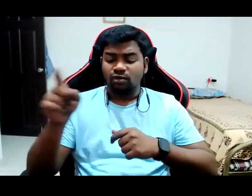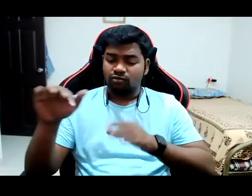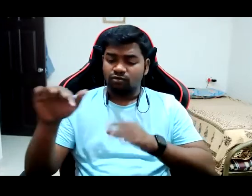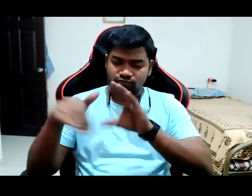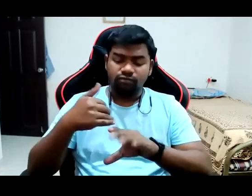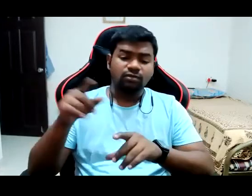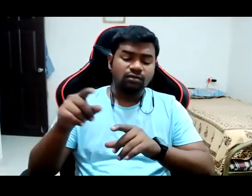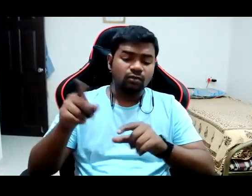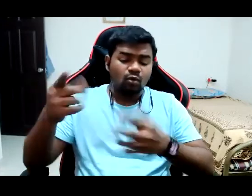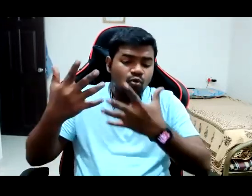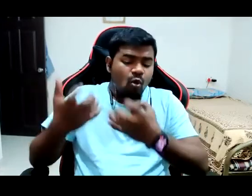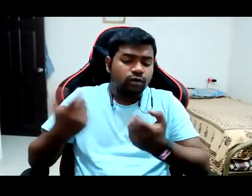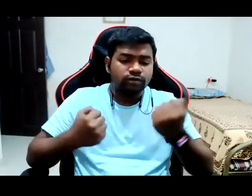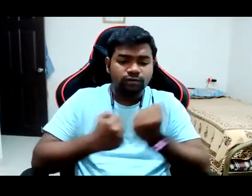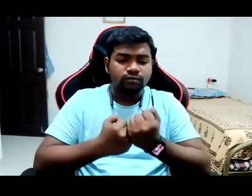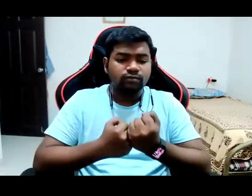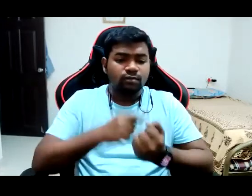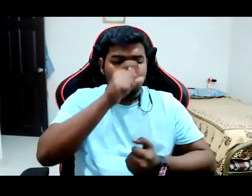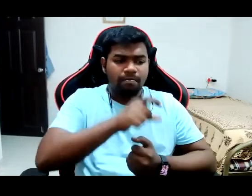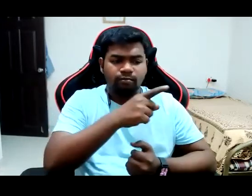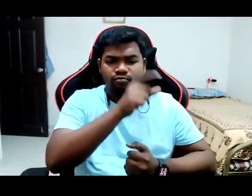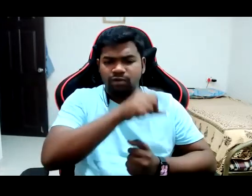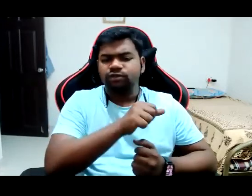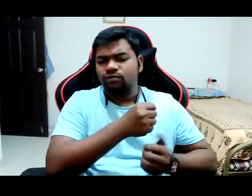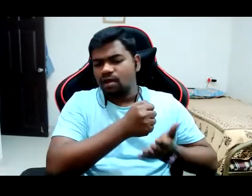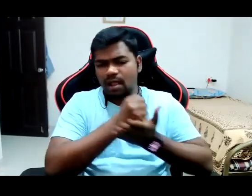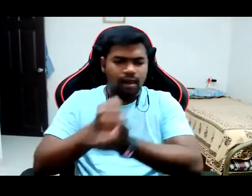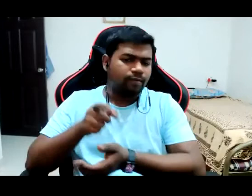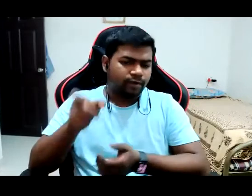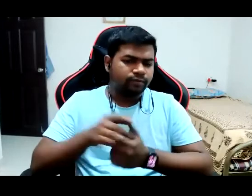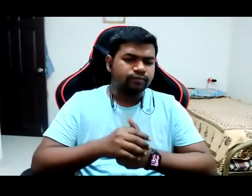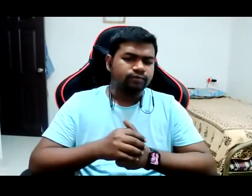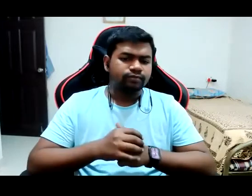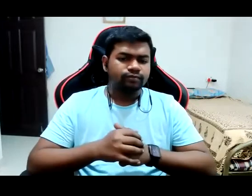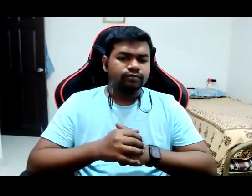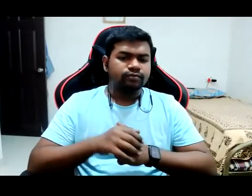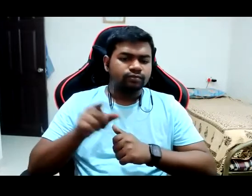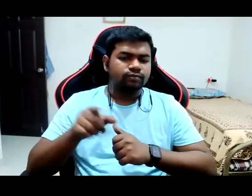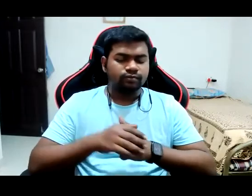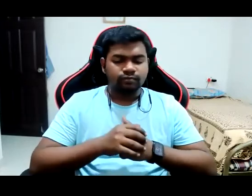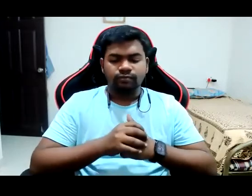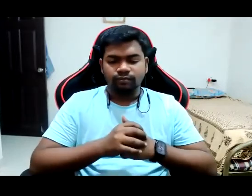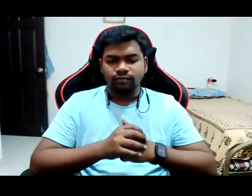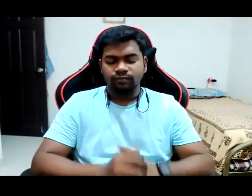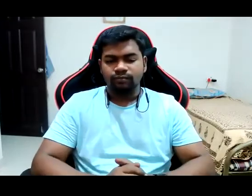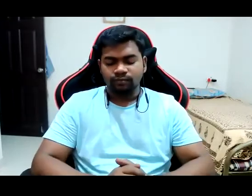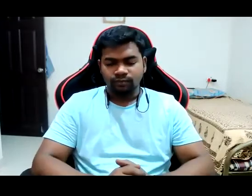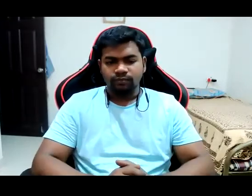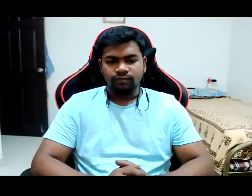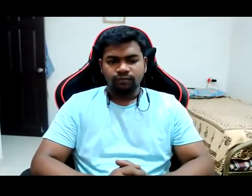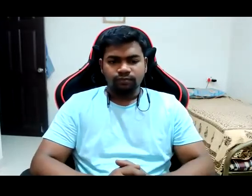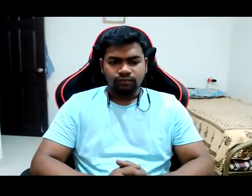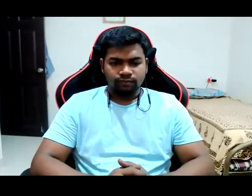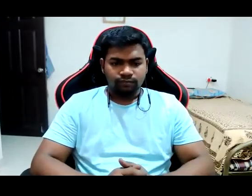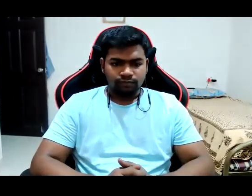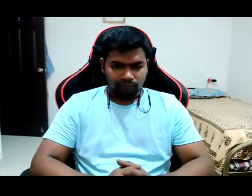you someone who specifically can help with that query. So you won't necessarily have like a project mentor per se. Okay. The whole point of actually